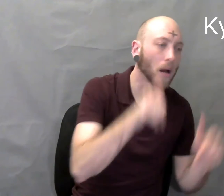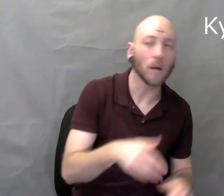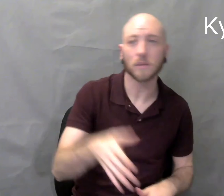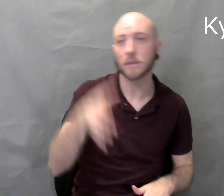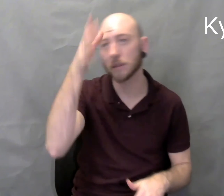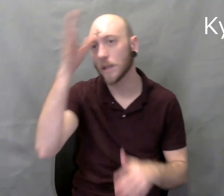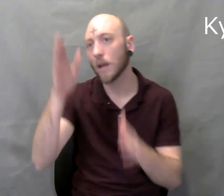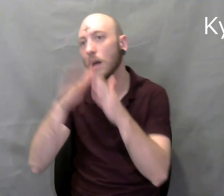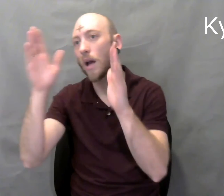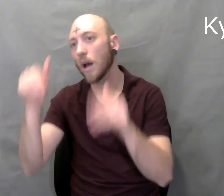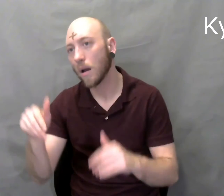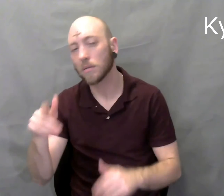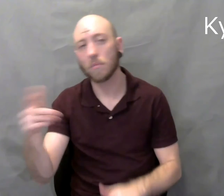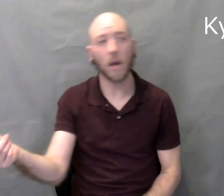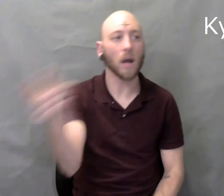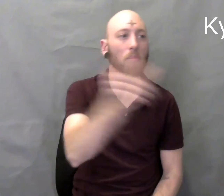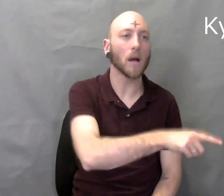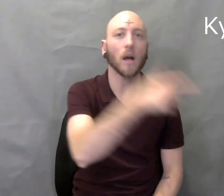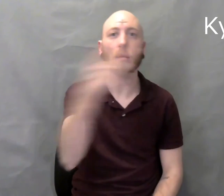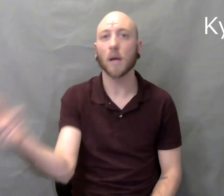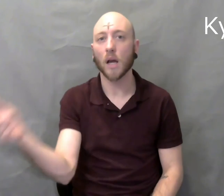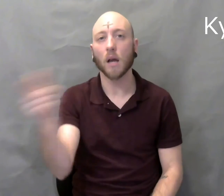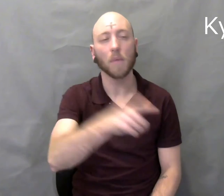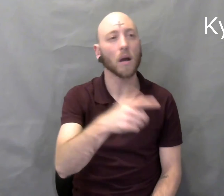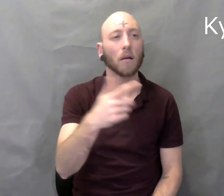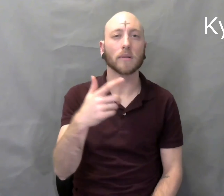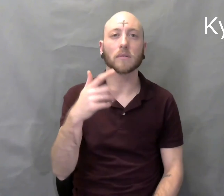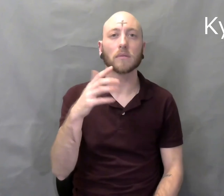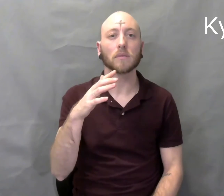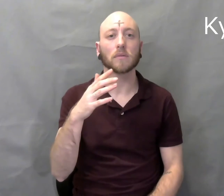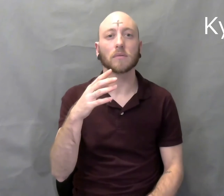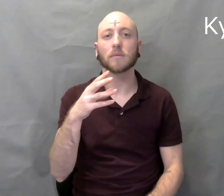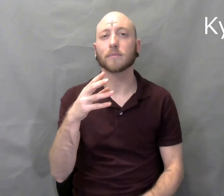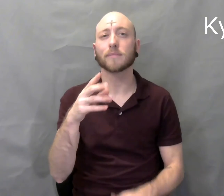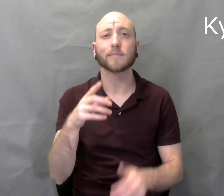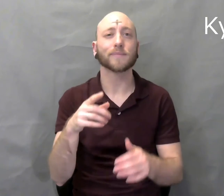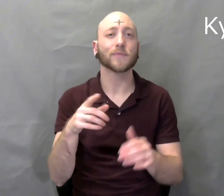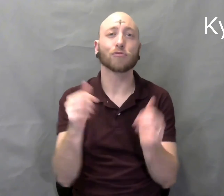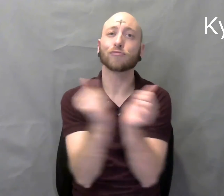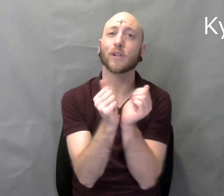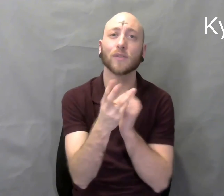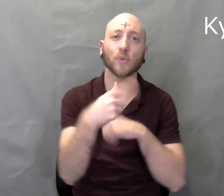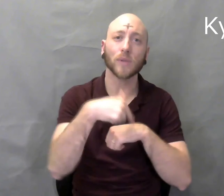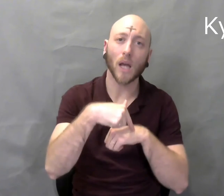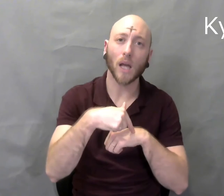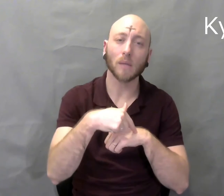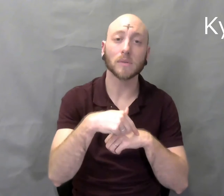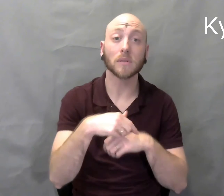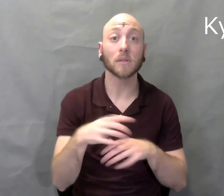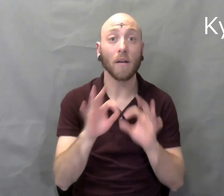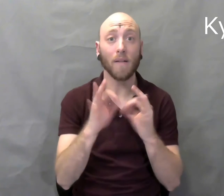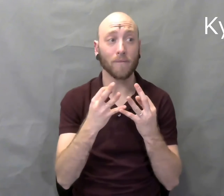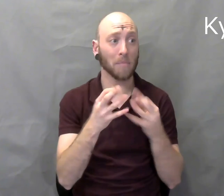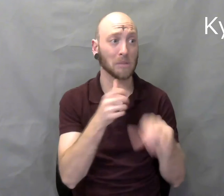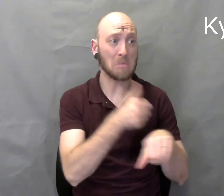And I would just be going off doing crazy stuff. And I got a couple of possession charges. And there was nothing in my family that I could